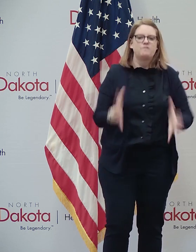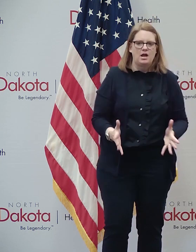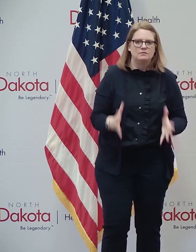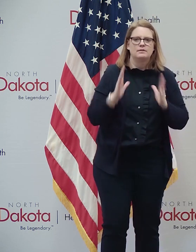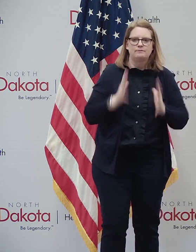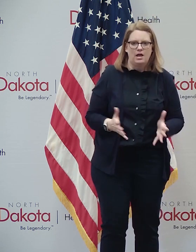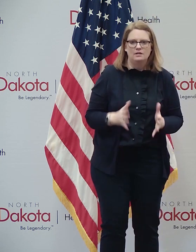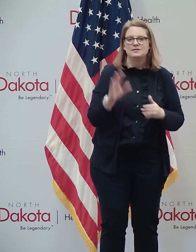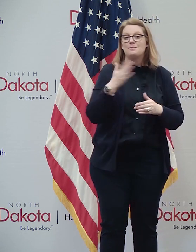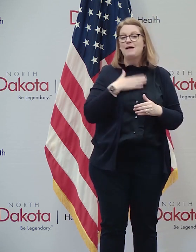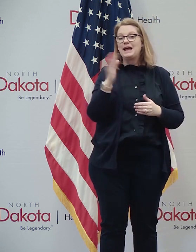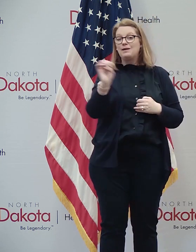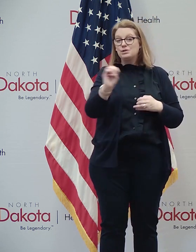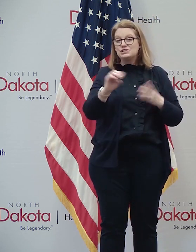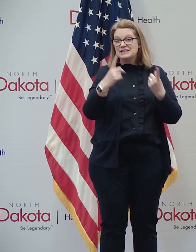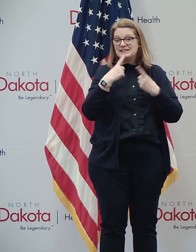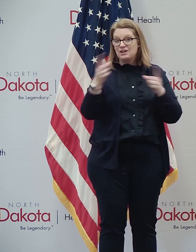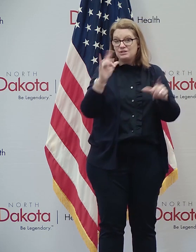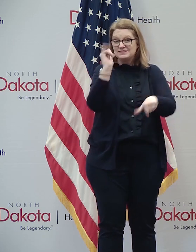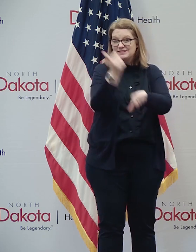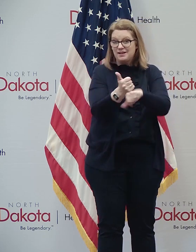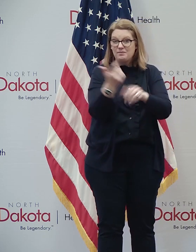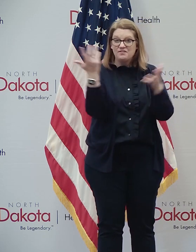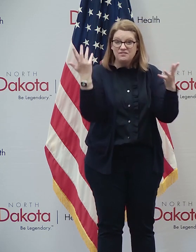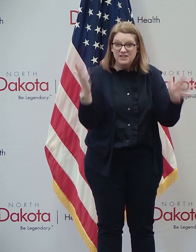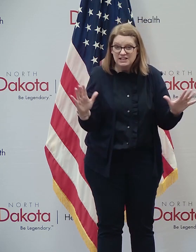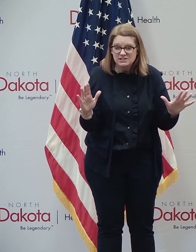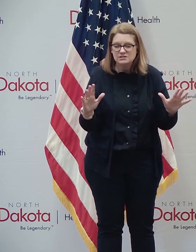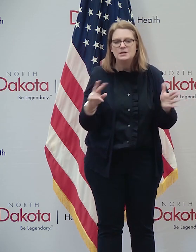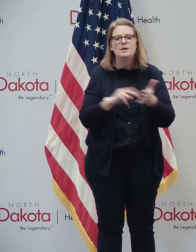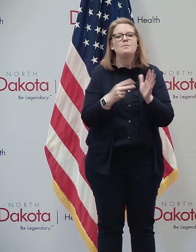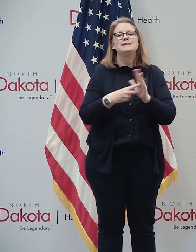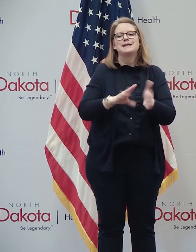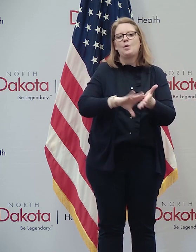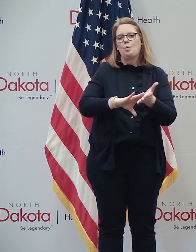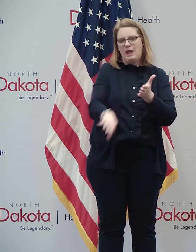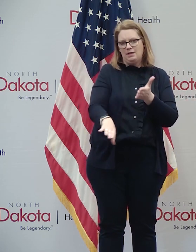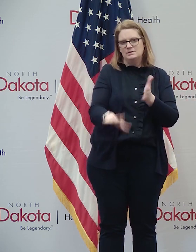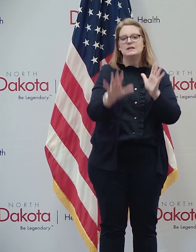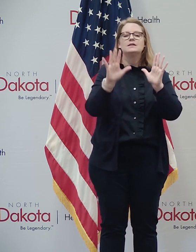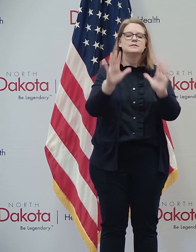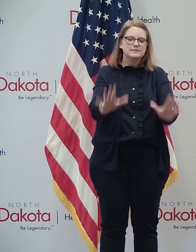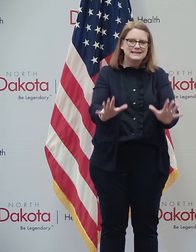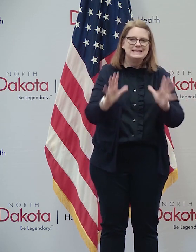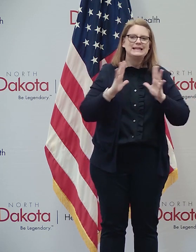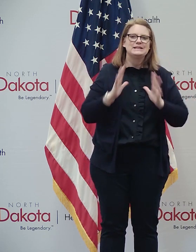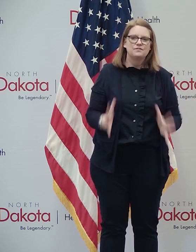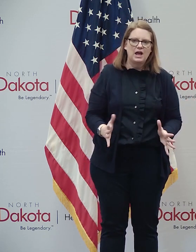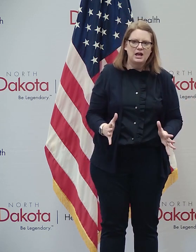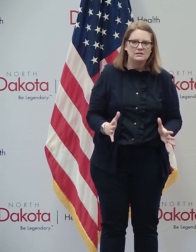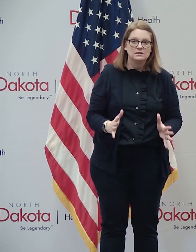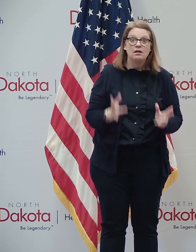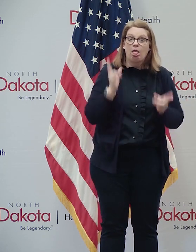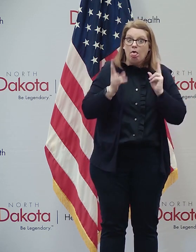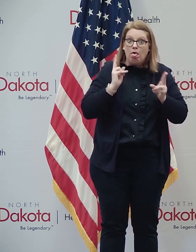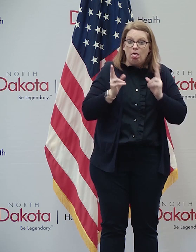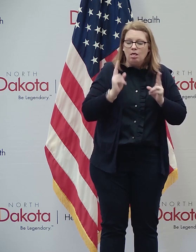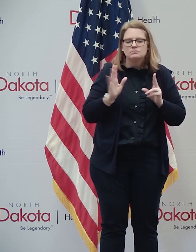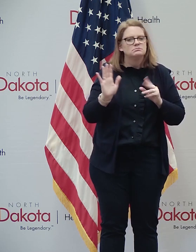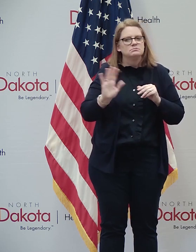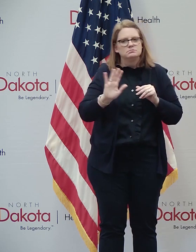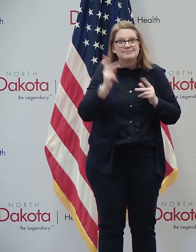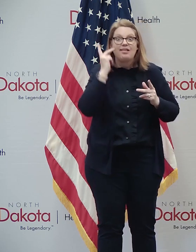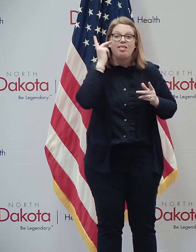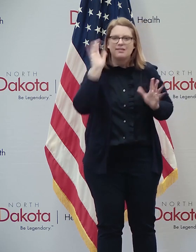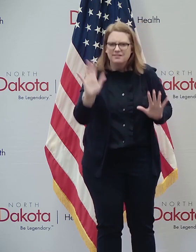emergency declaration is in place that waives those, then you're in fine shape and don't need to get those done.